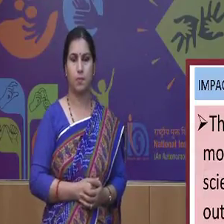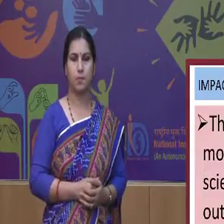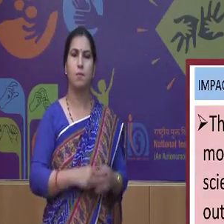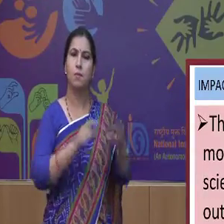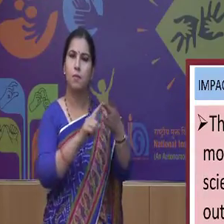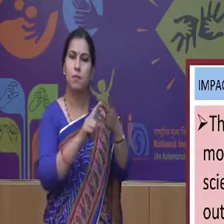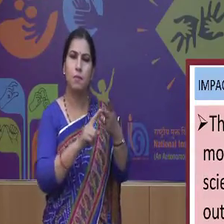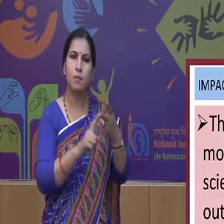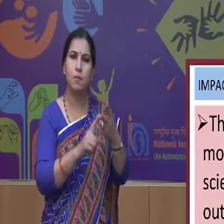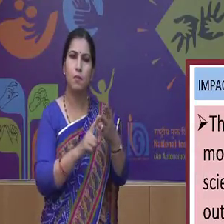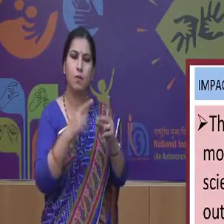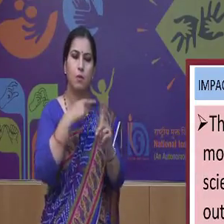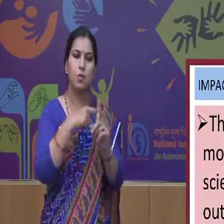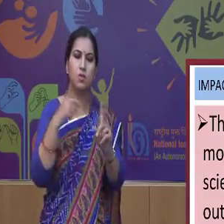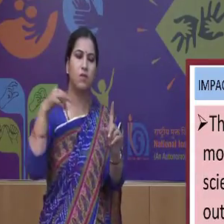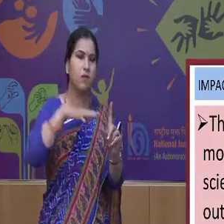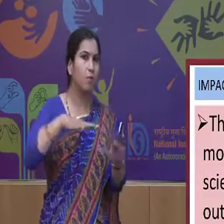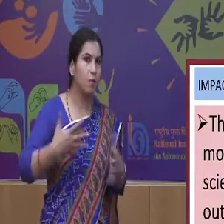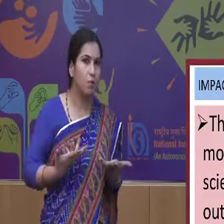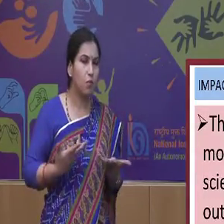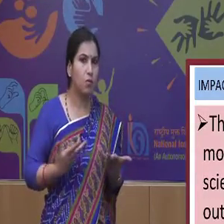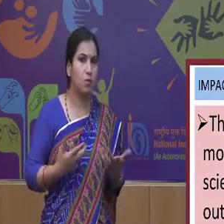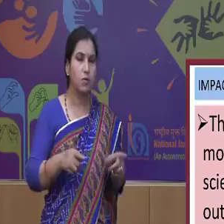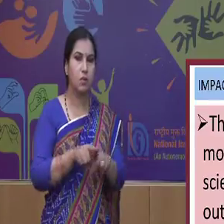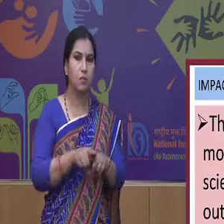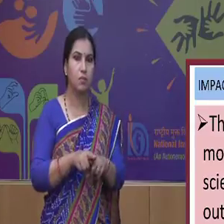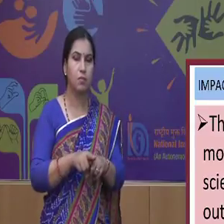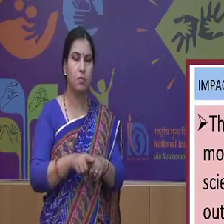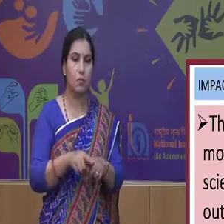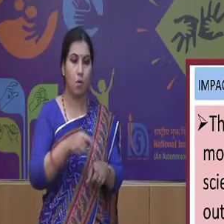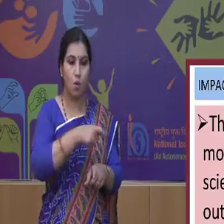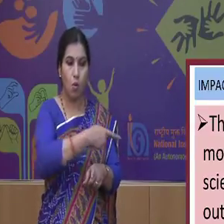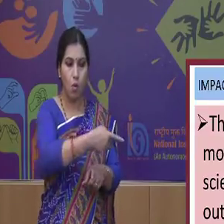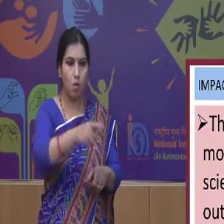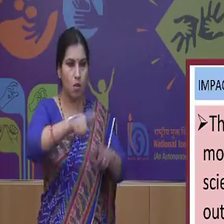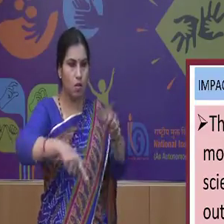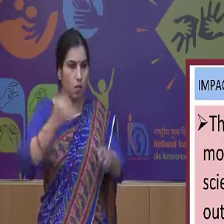Another impact was the introduction of modern ideas and science